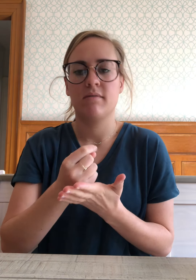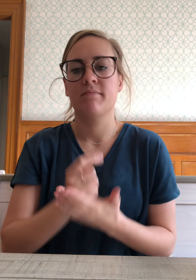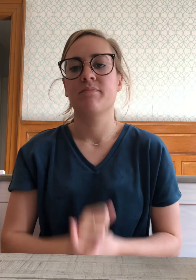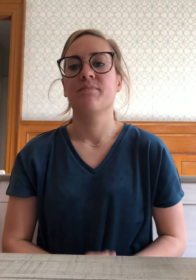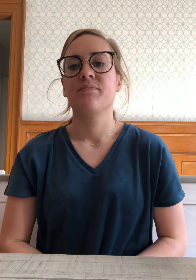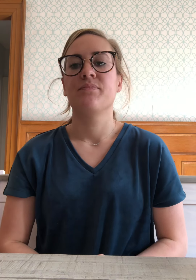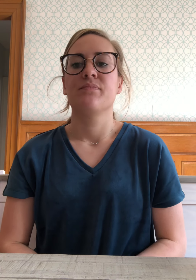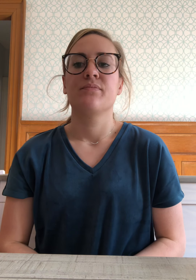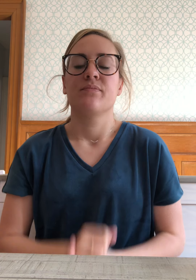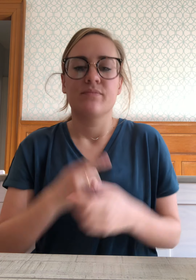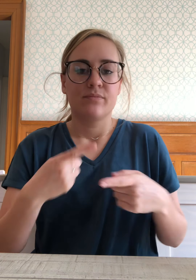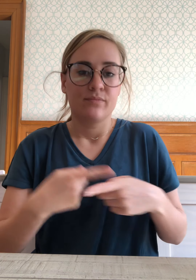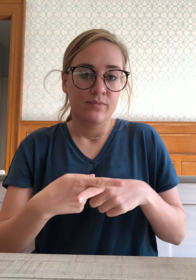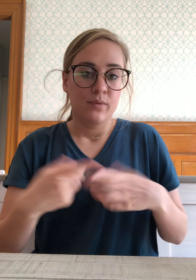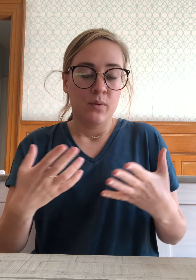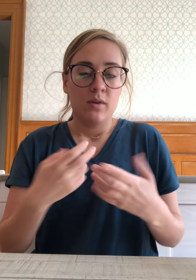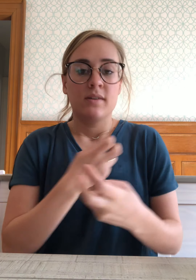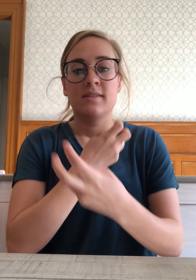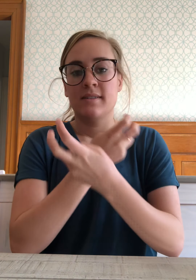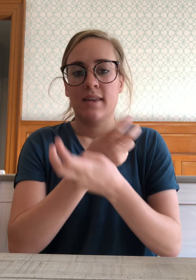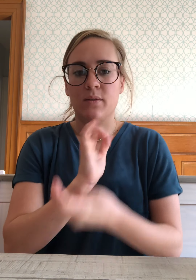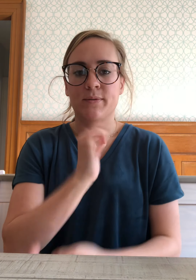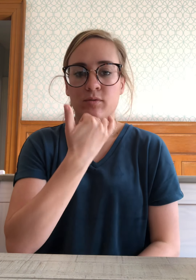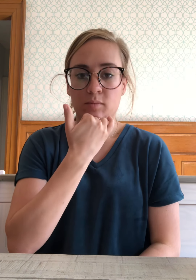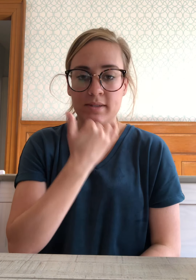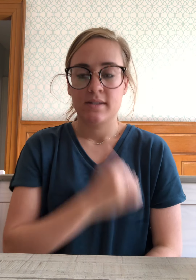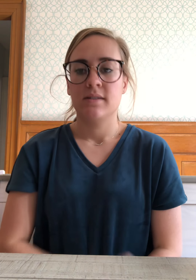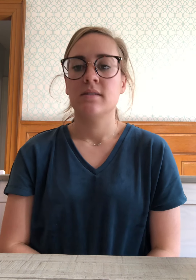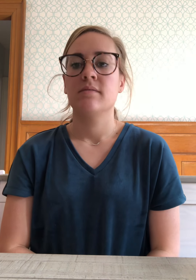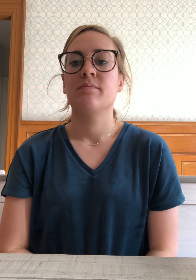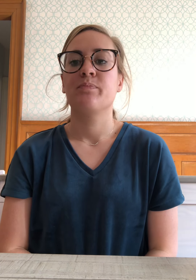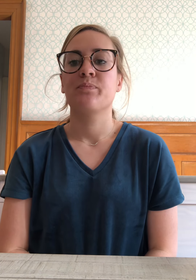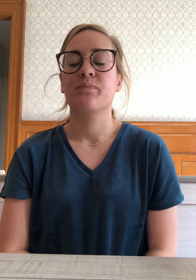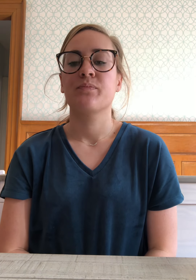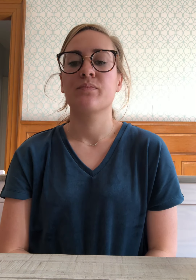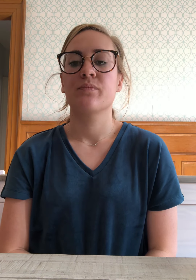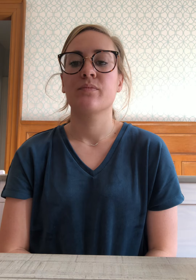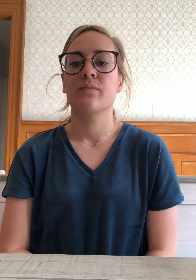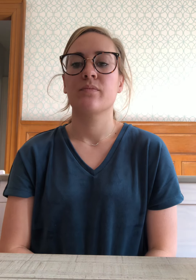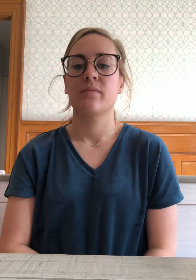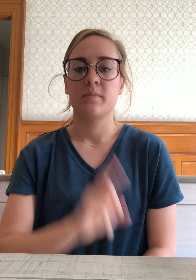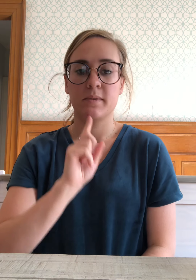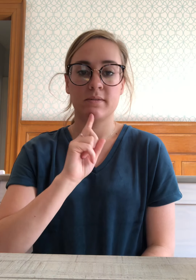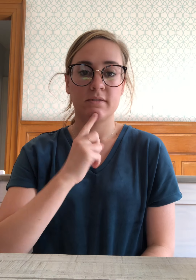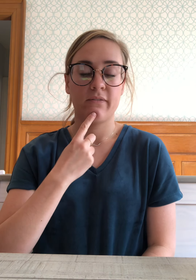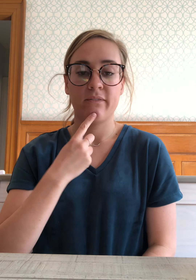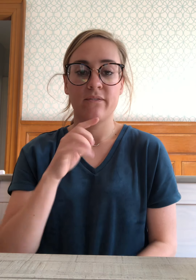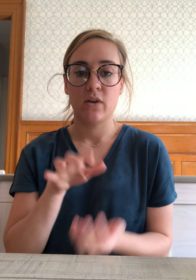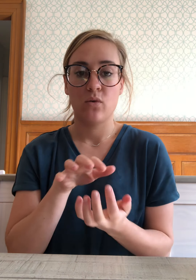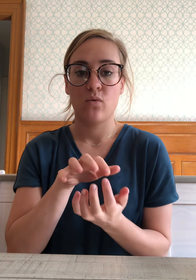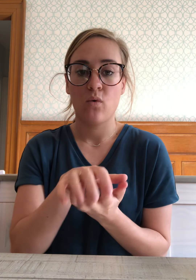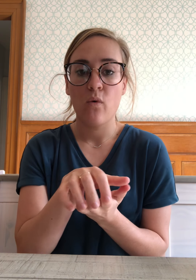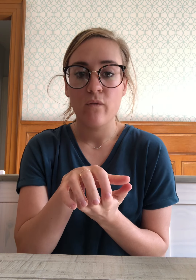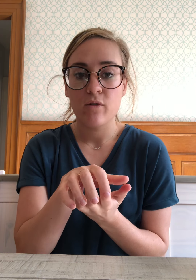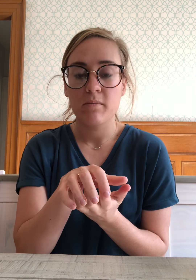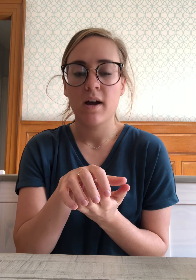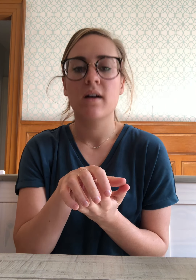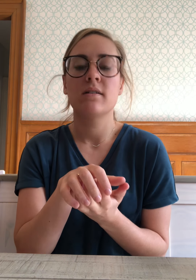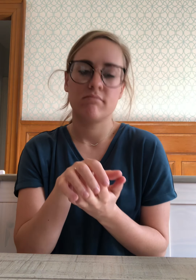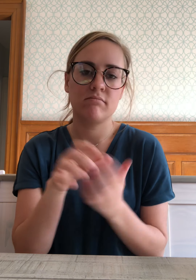Contraindications are skeletal discrepancies, deep overbites. You need assistance of maxillary Hawley with a